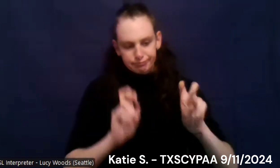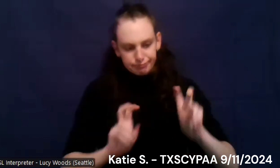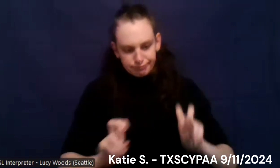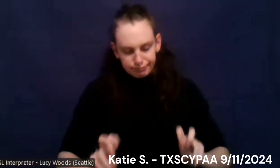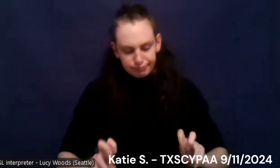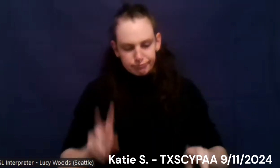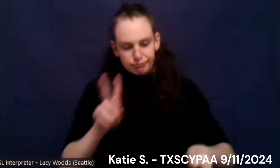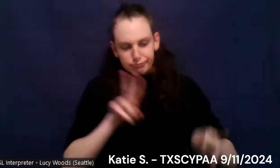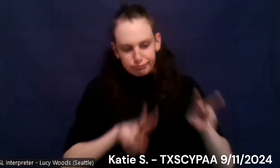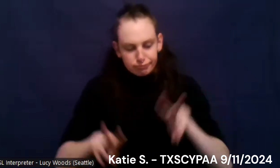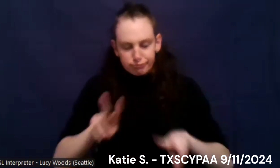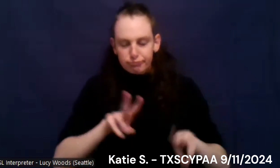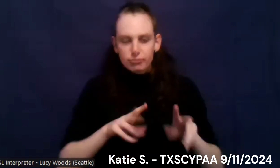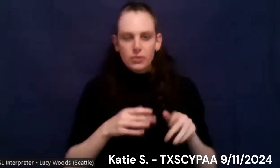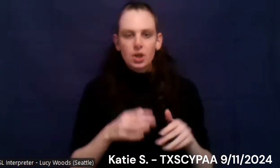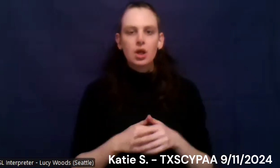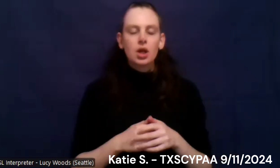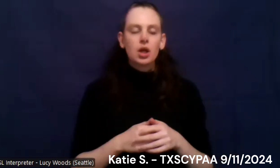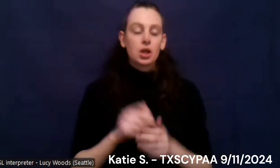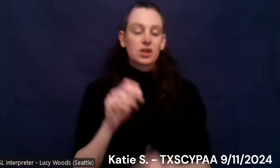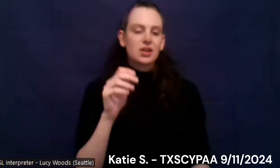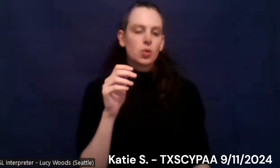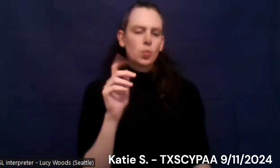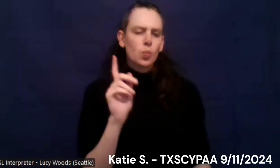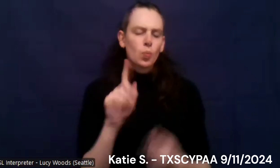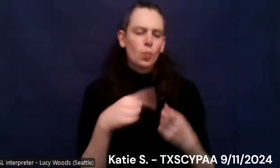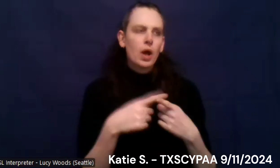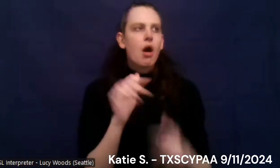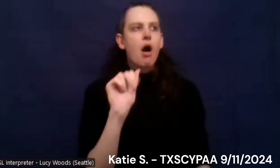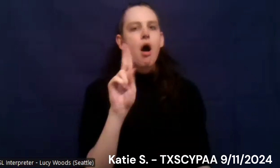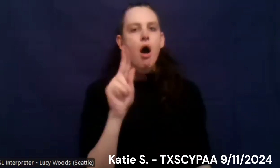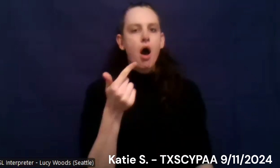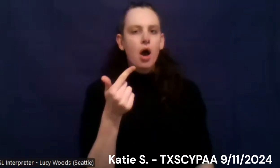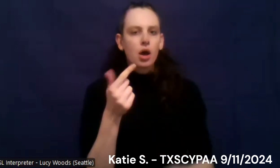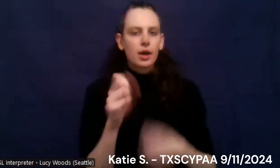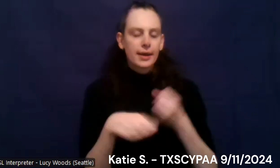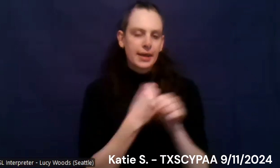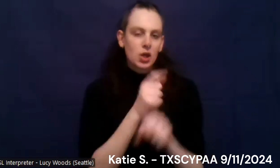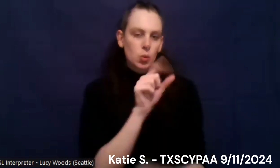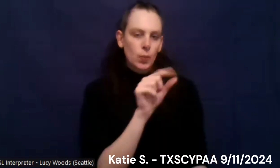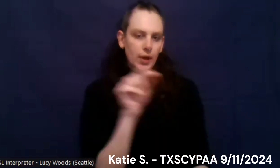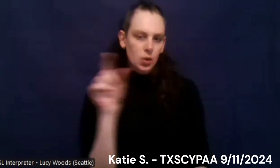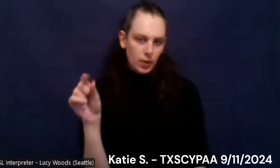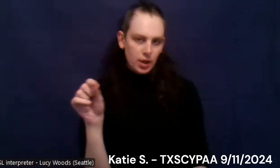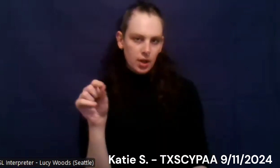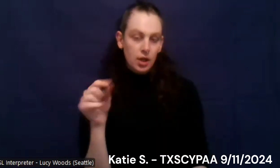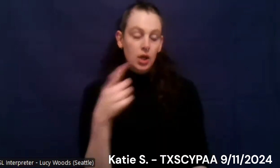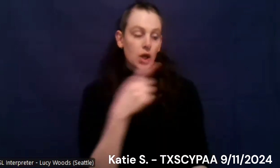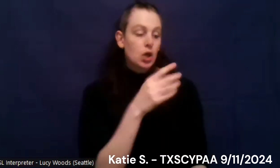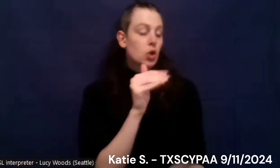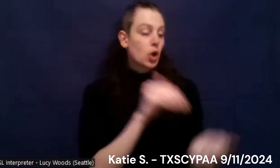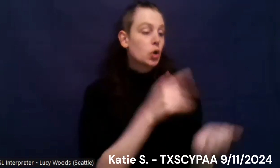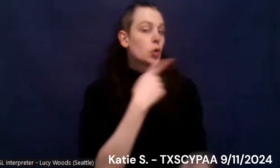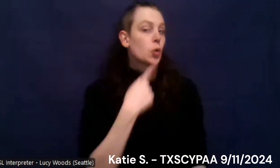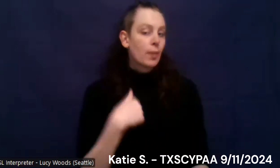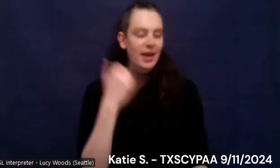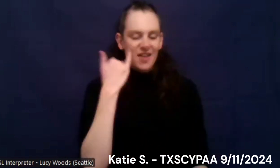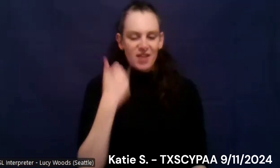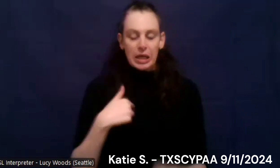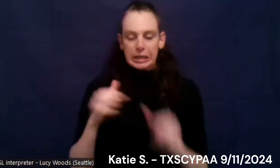me, this was August of 2020, they told me that if I continue to drink the same way